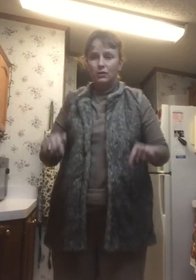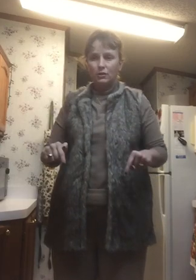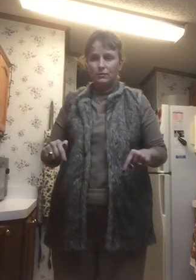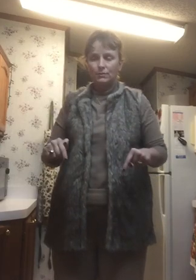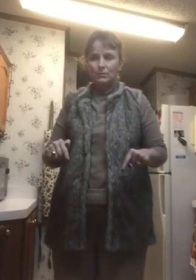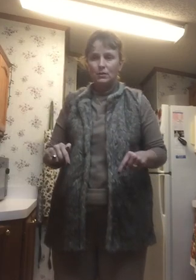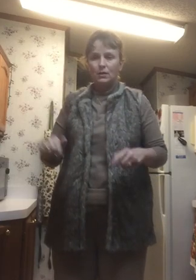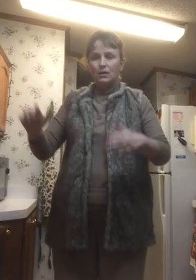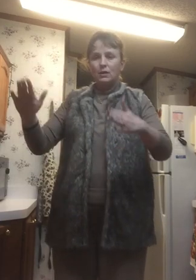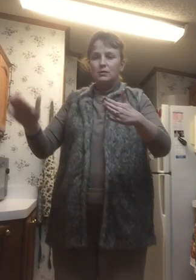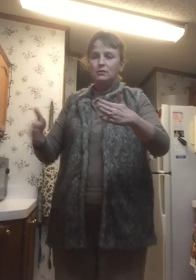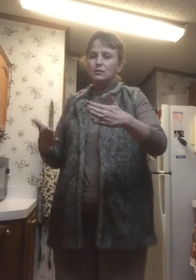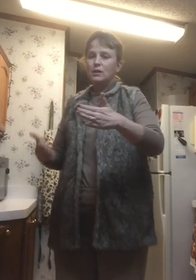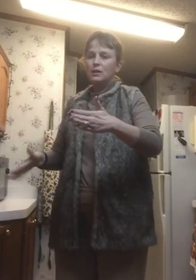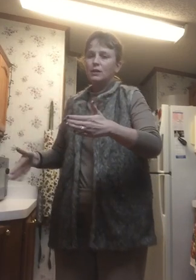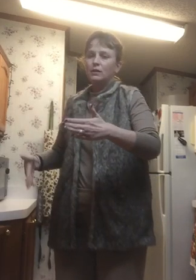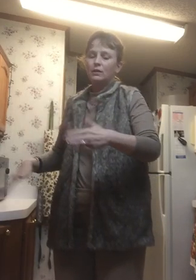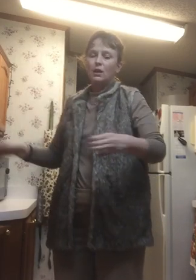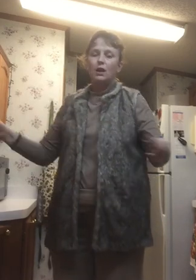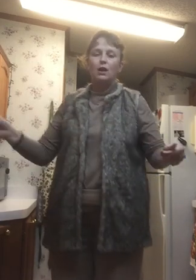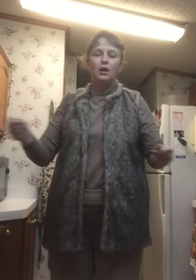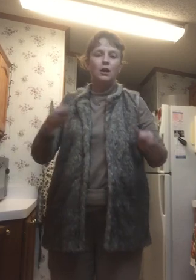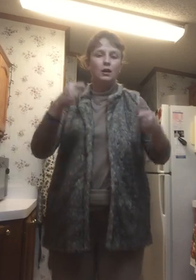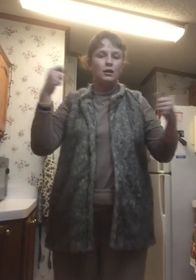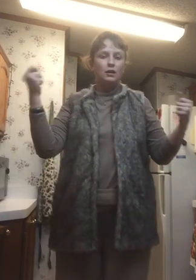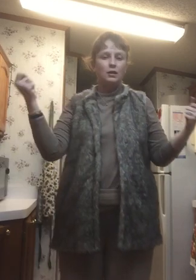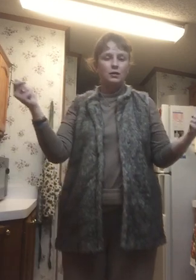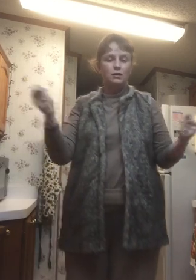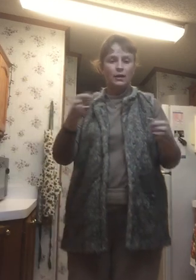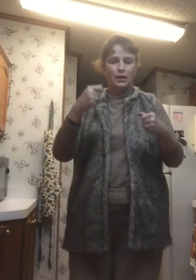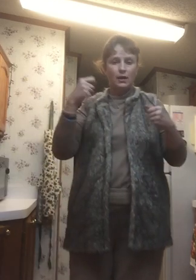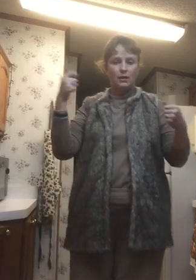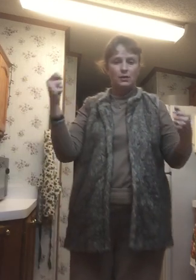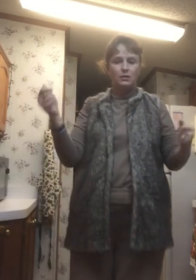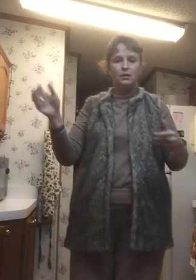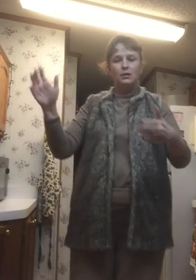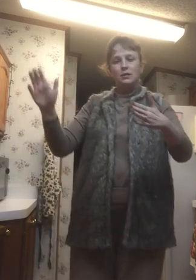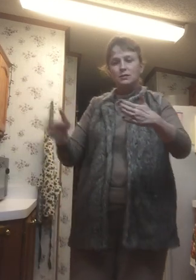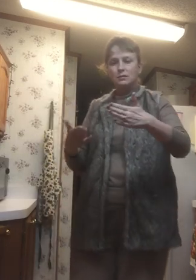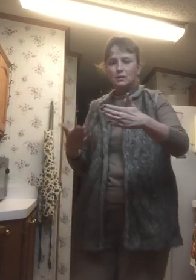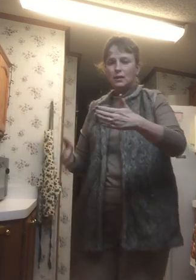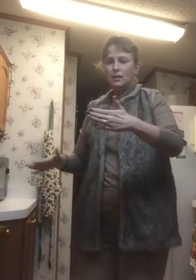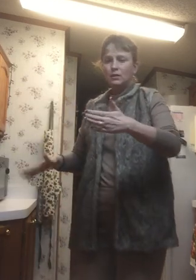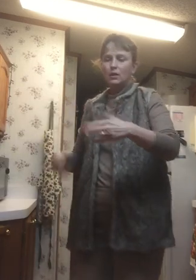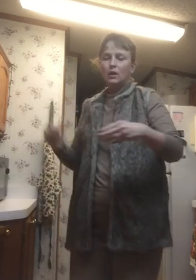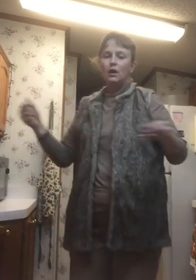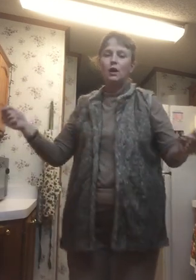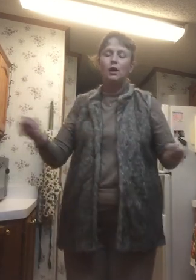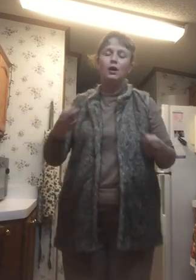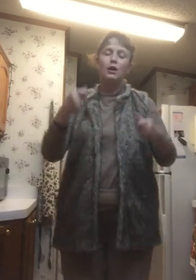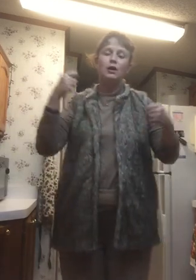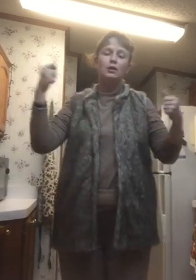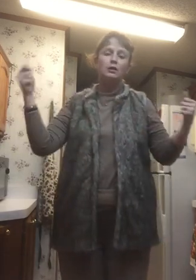manger, sing, alle, sing,